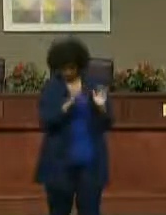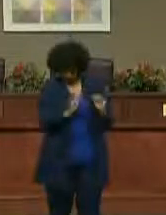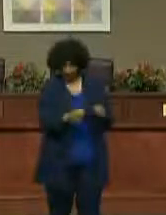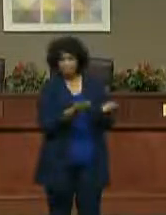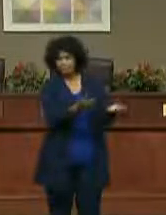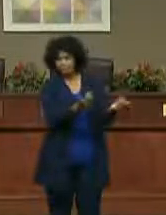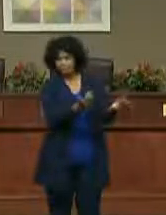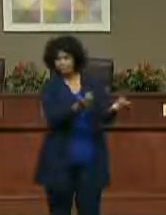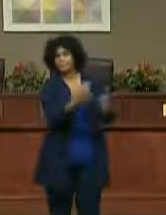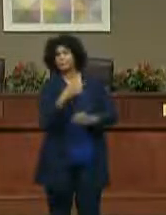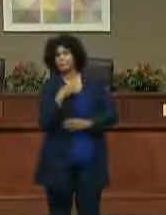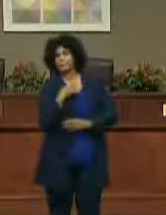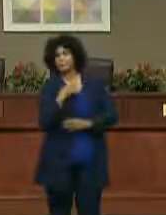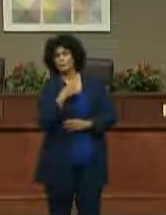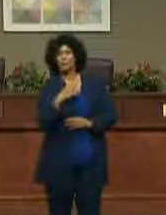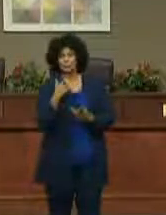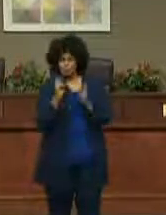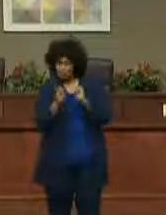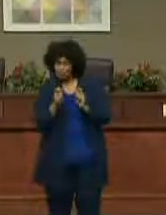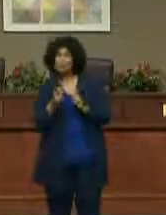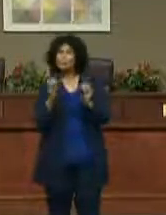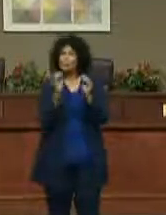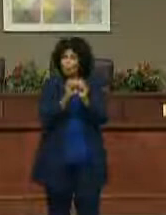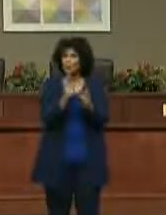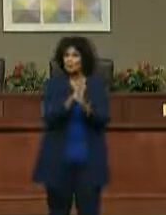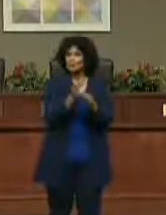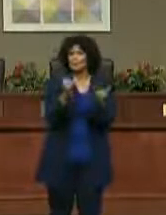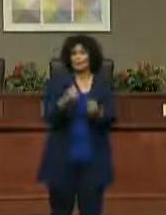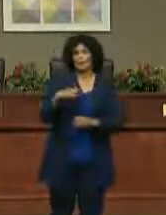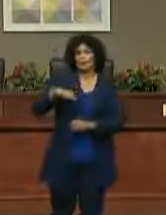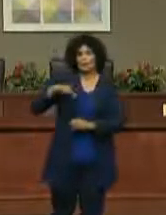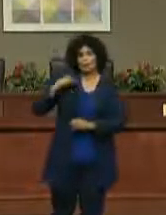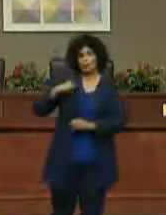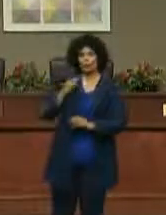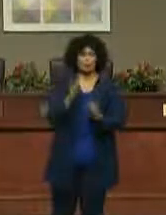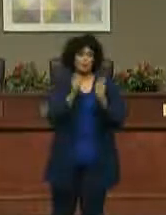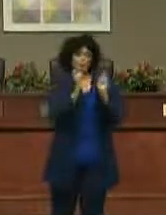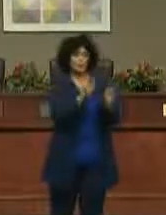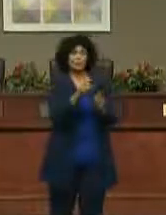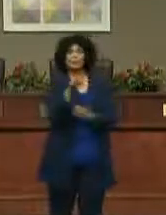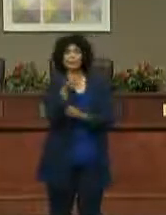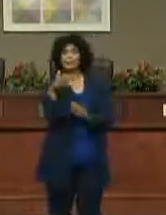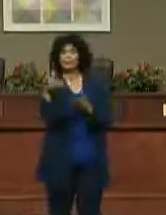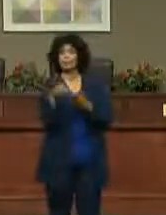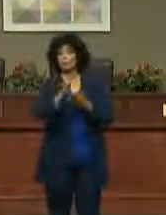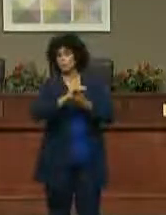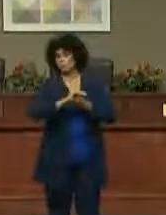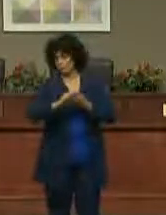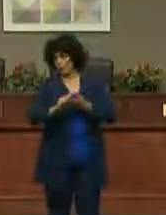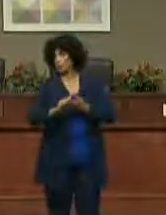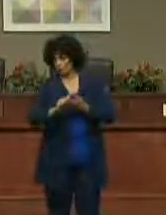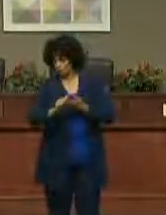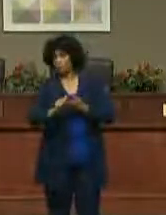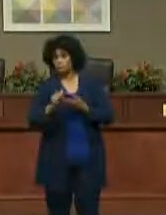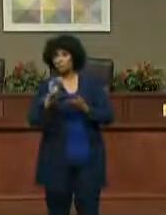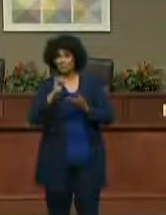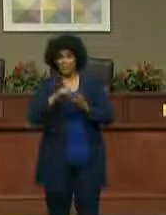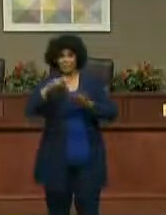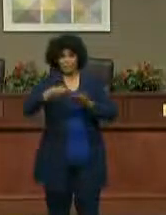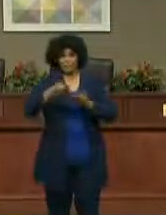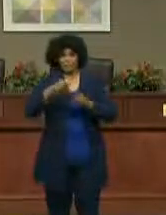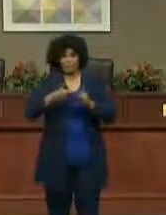qualify for the $10,000 grants that we are making as a result of the Federal CARES Act funding that we